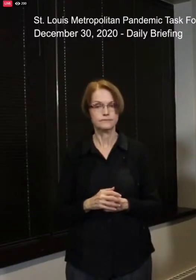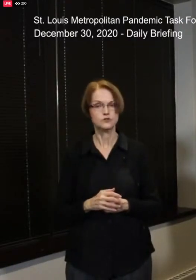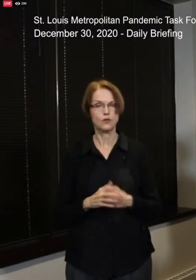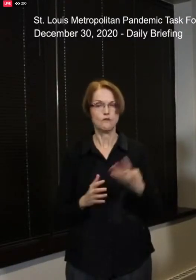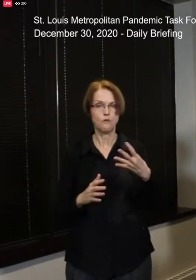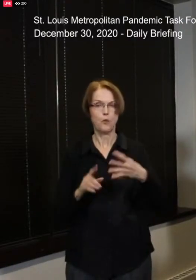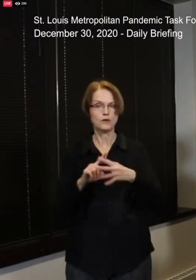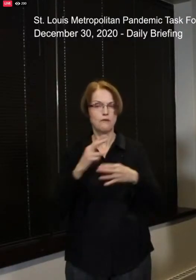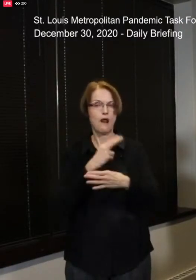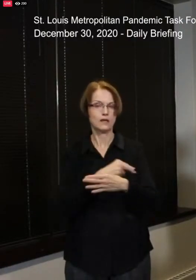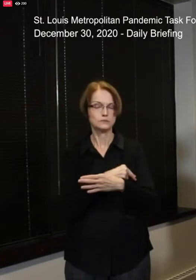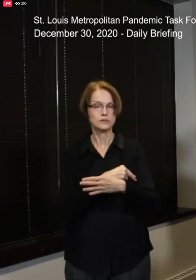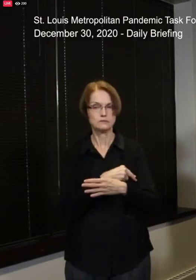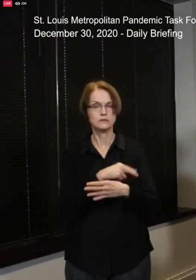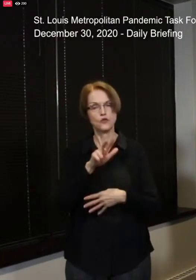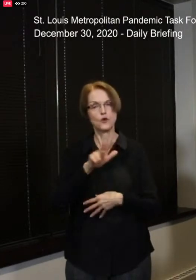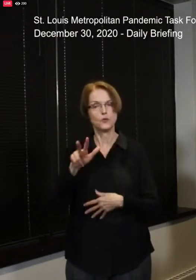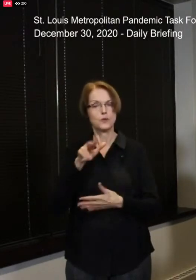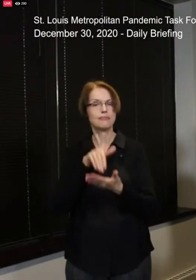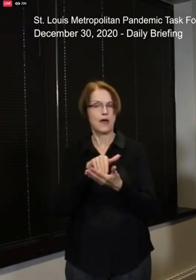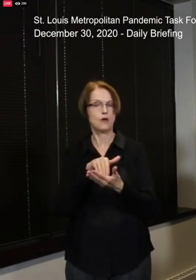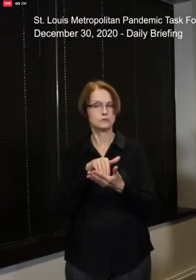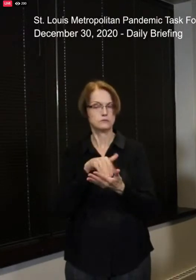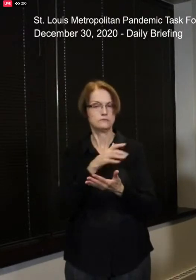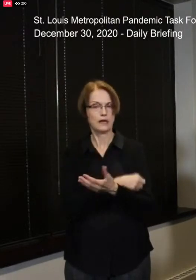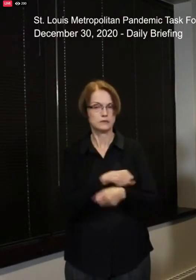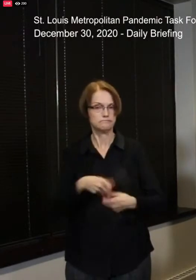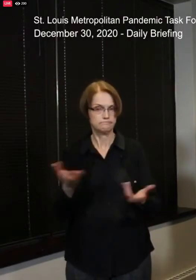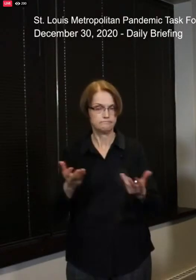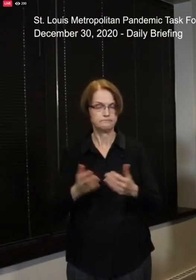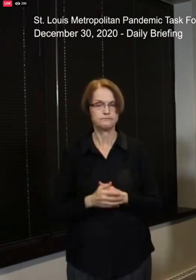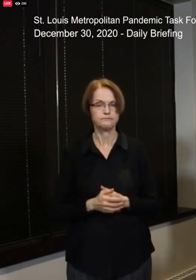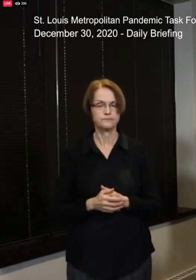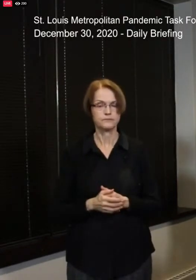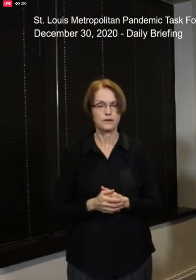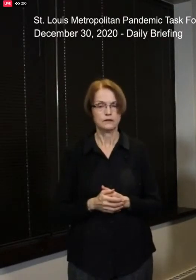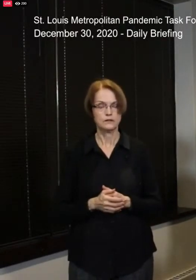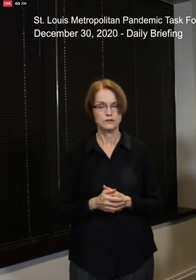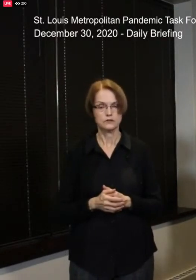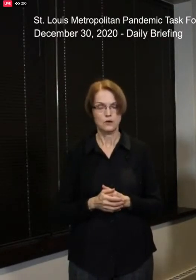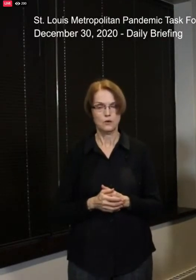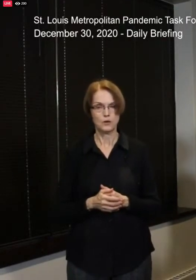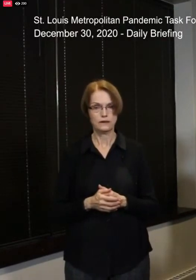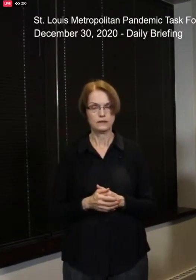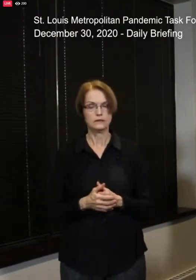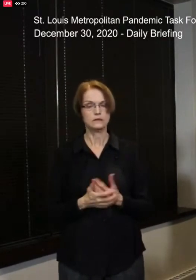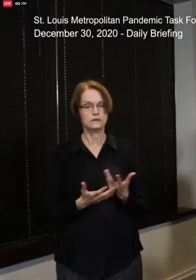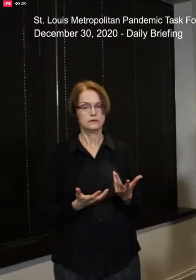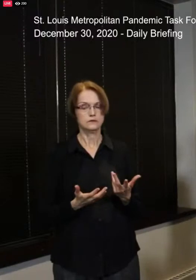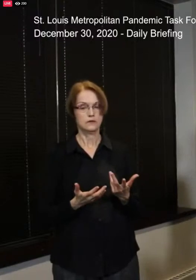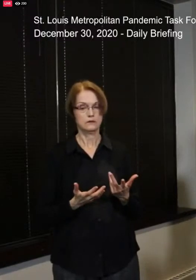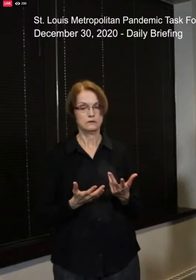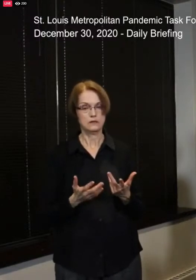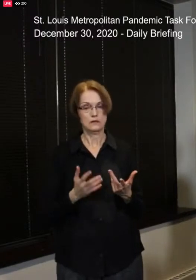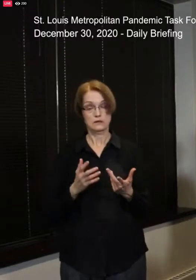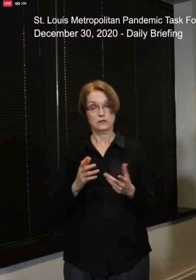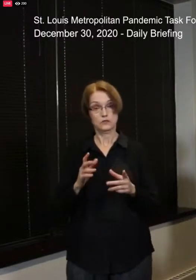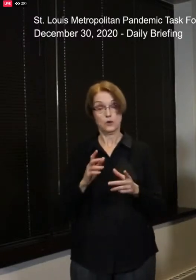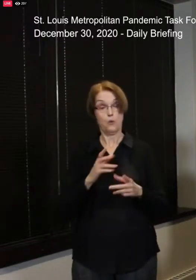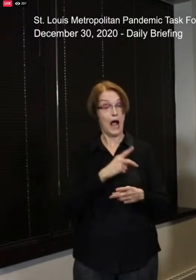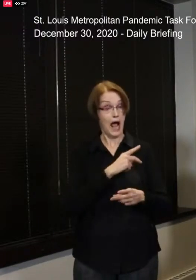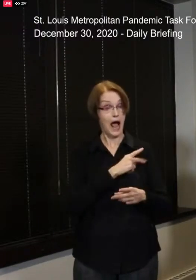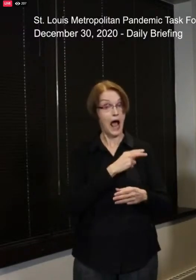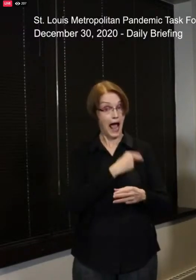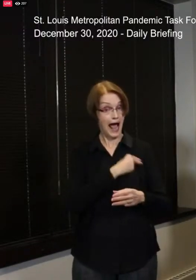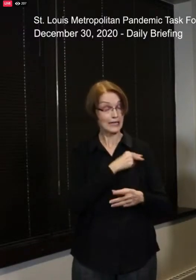healthcare systems, but right around 33,000. Outside of hospital staff, are people in private doctors' offices